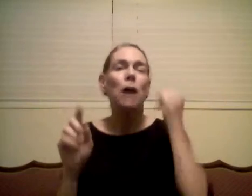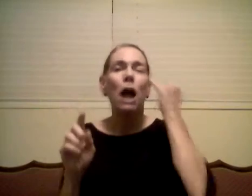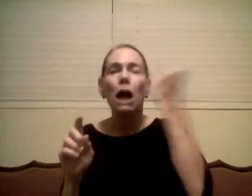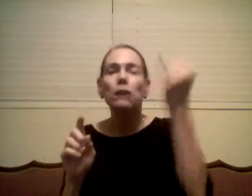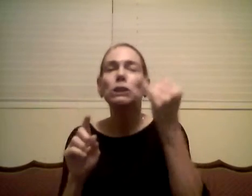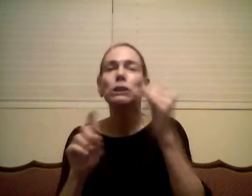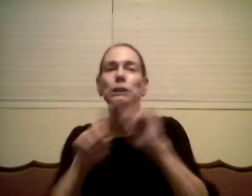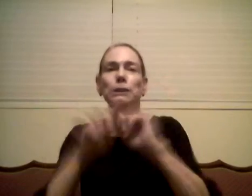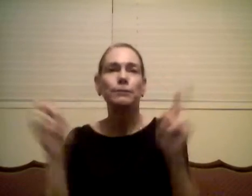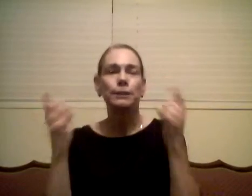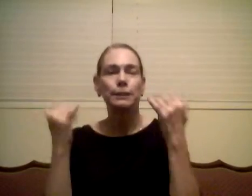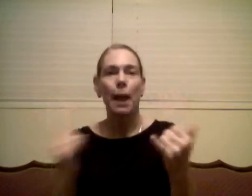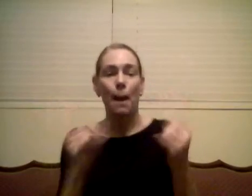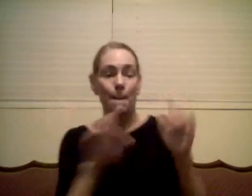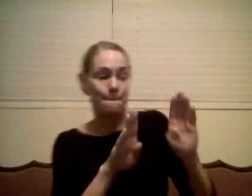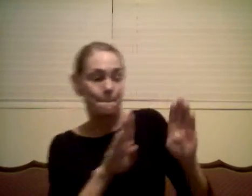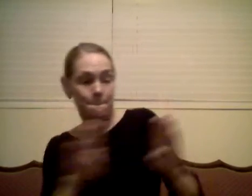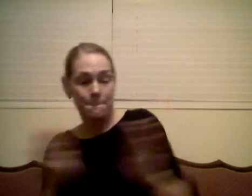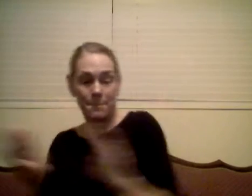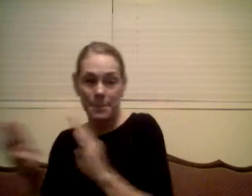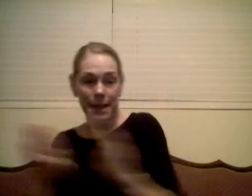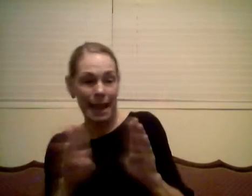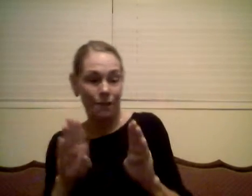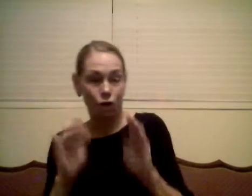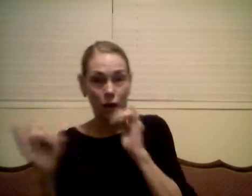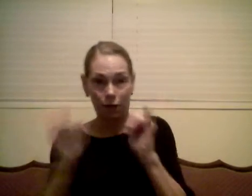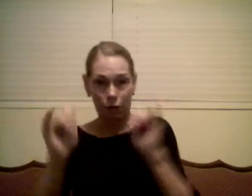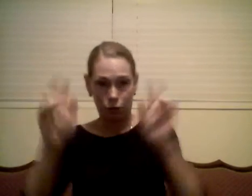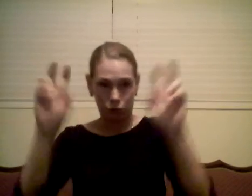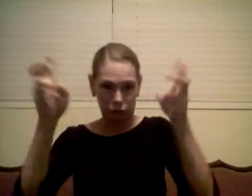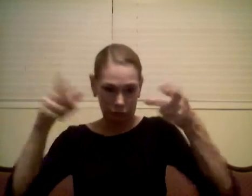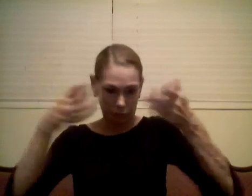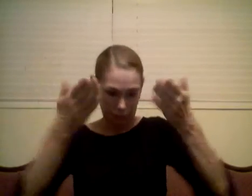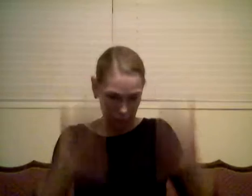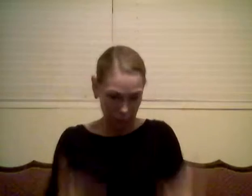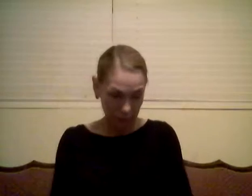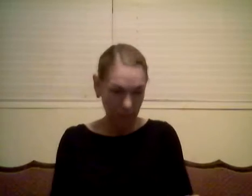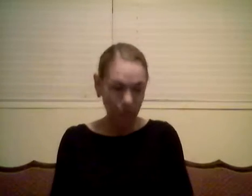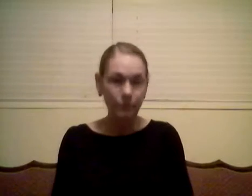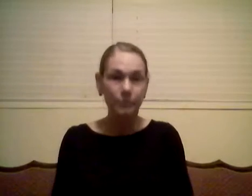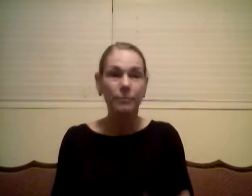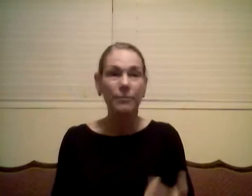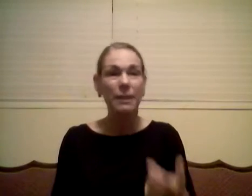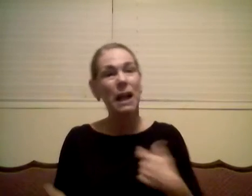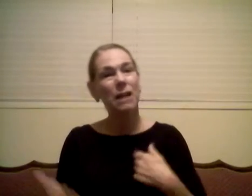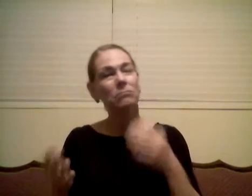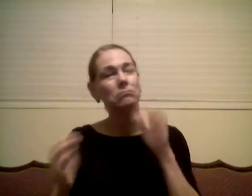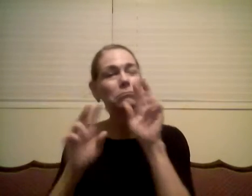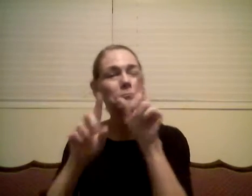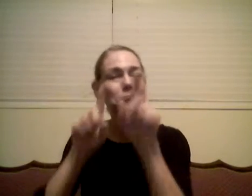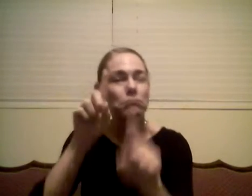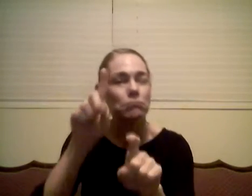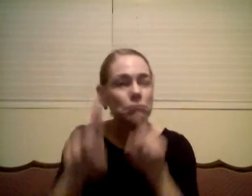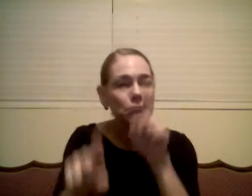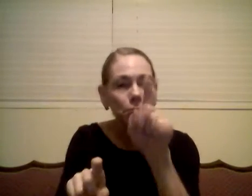Okay, behavioral interviewing is based on that concept that if I can get you to talk about some recent behaviors under